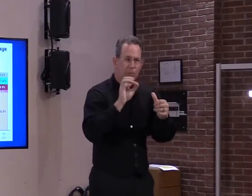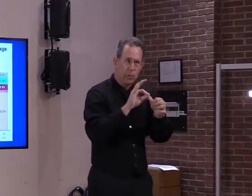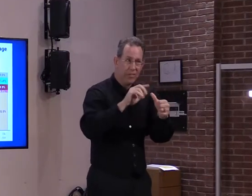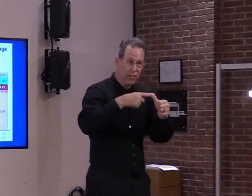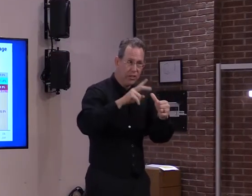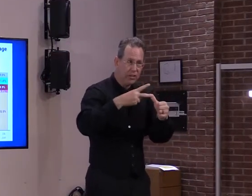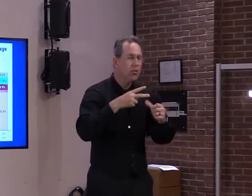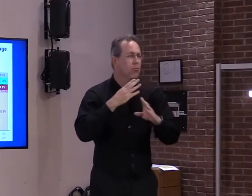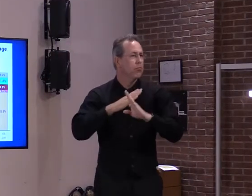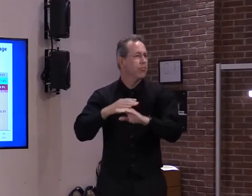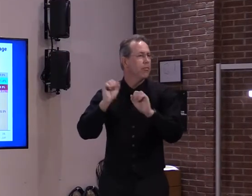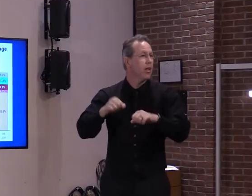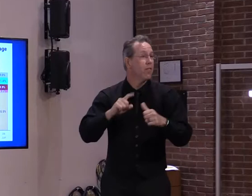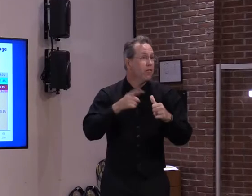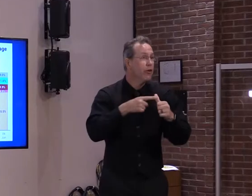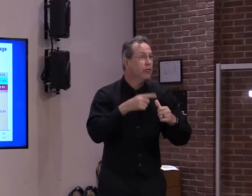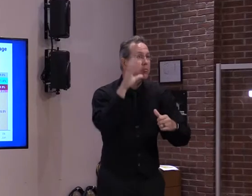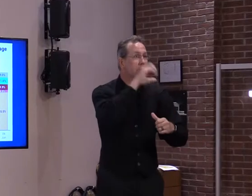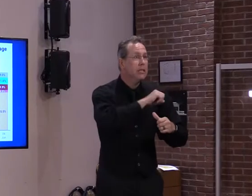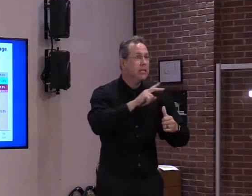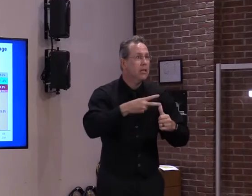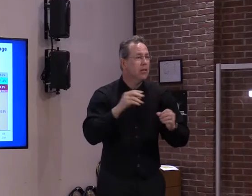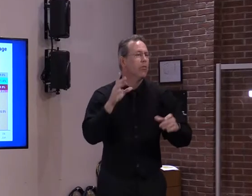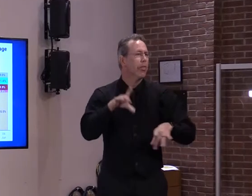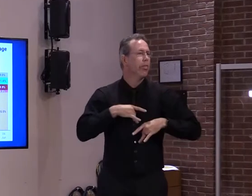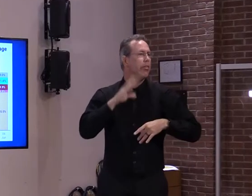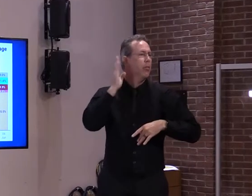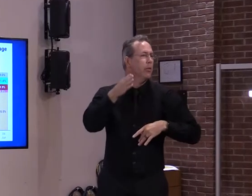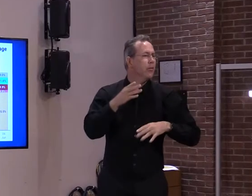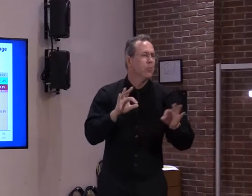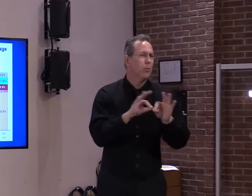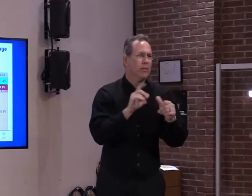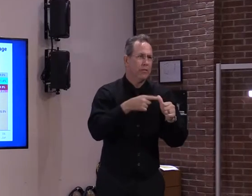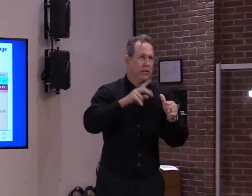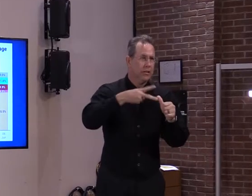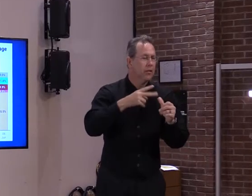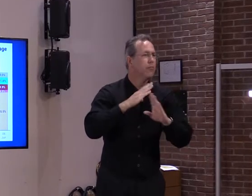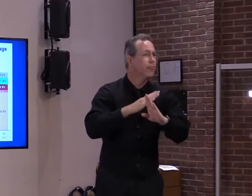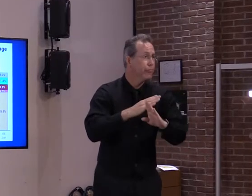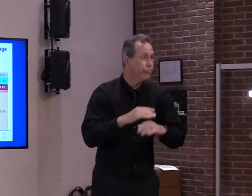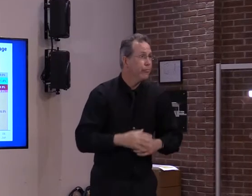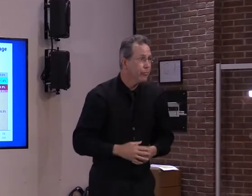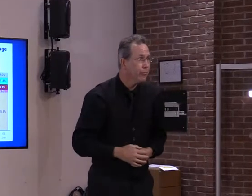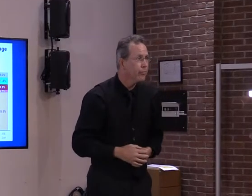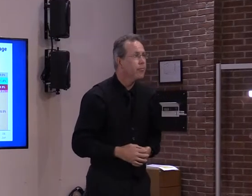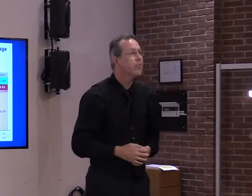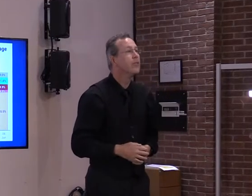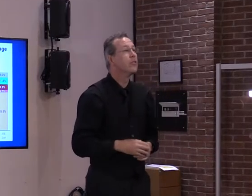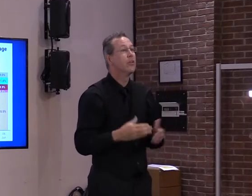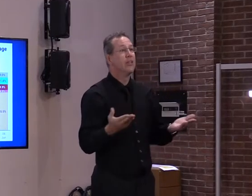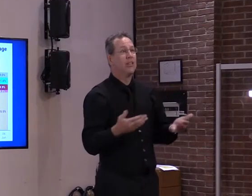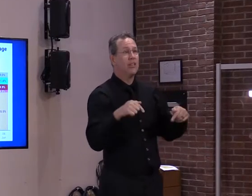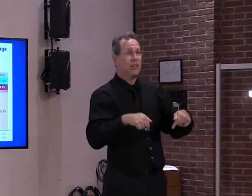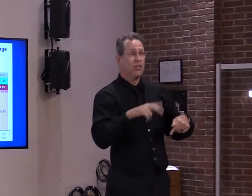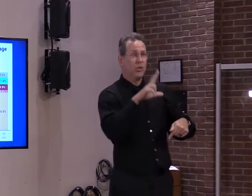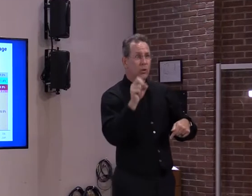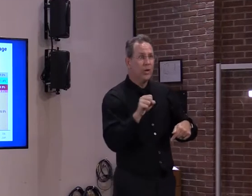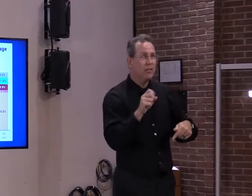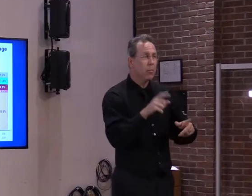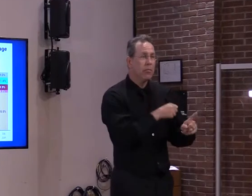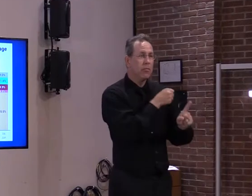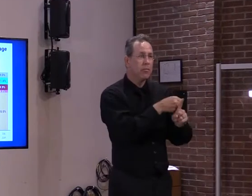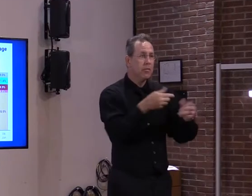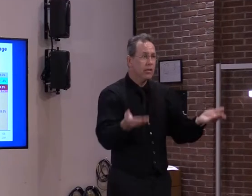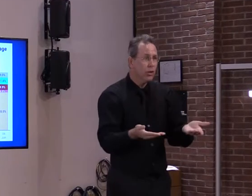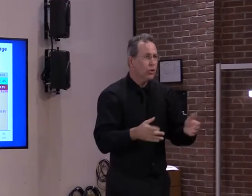is growing here in the United States, you know, up from just a few percentage points to close to 10 percentage points in the most recent CDC data.